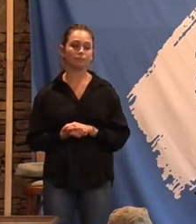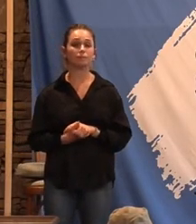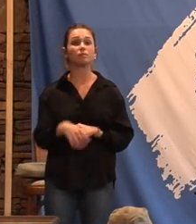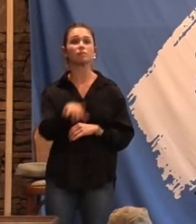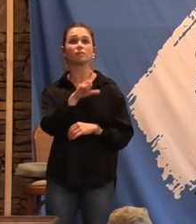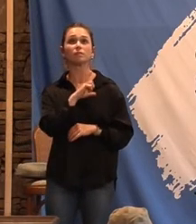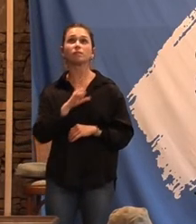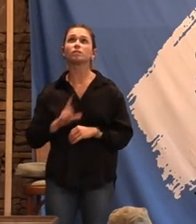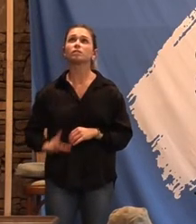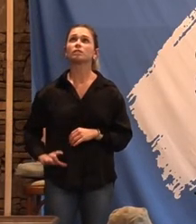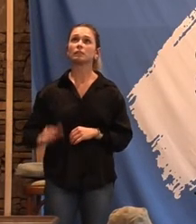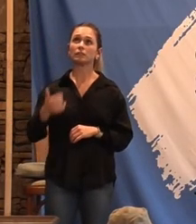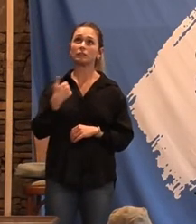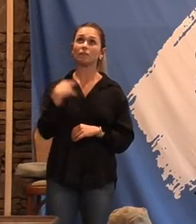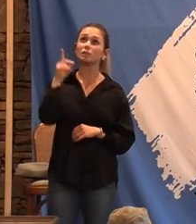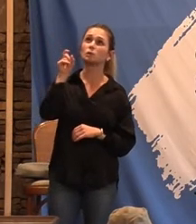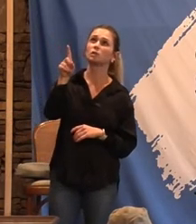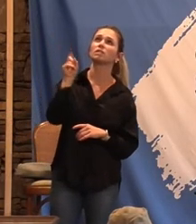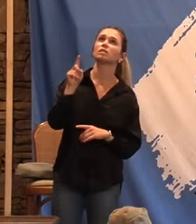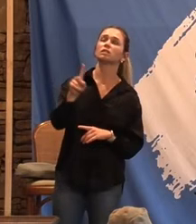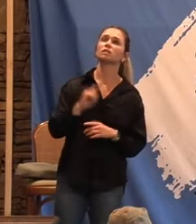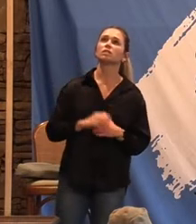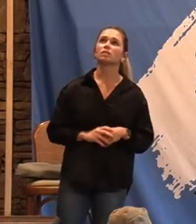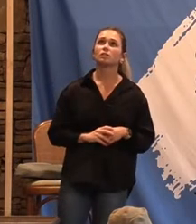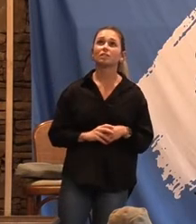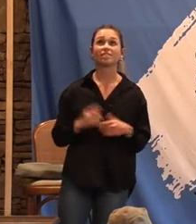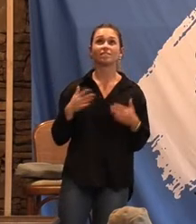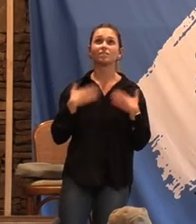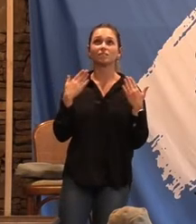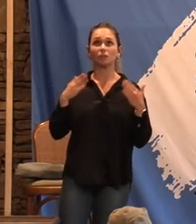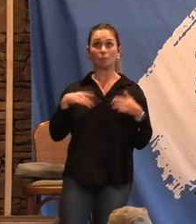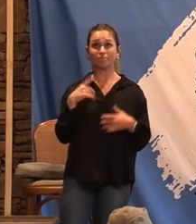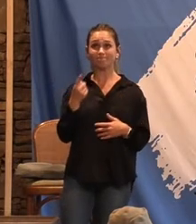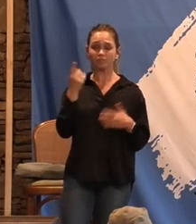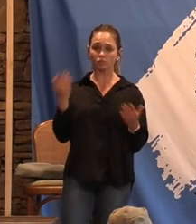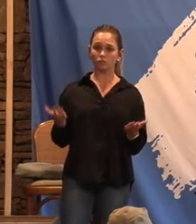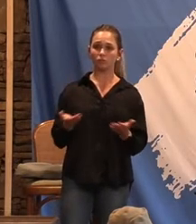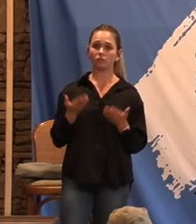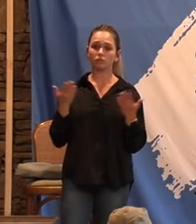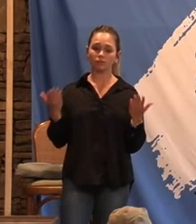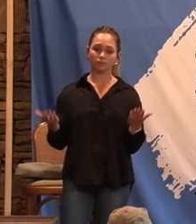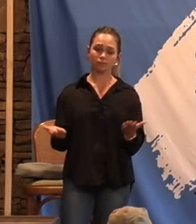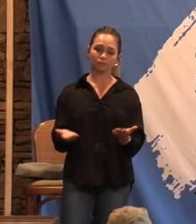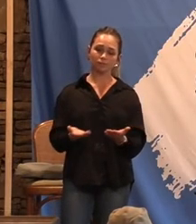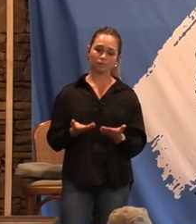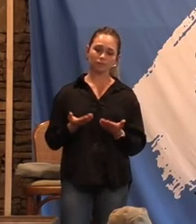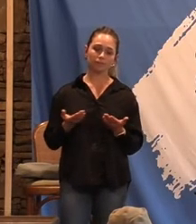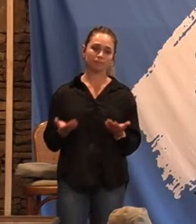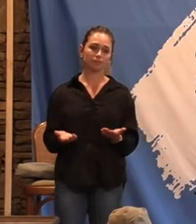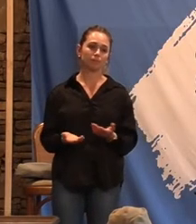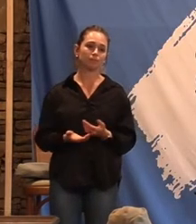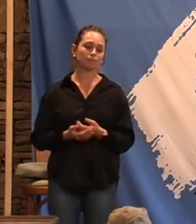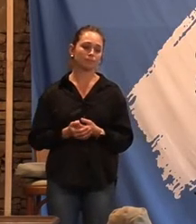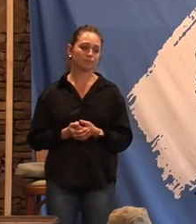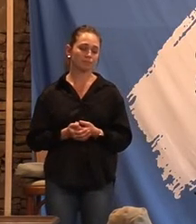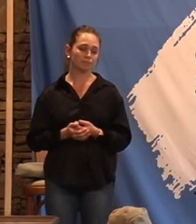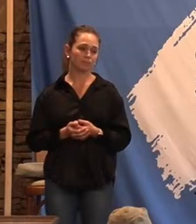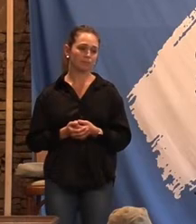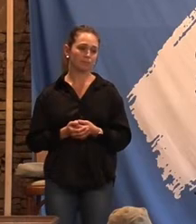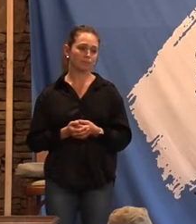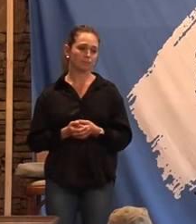Lord, I've got some questions. I'm so glad that you are